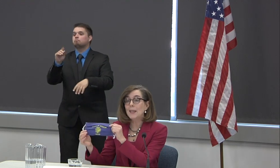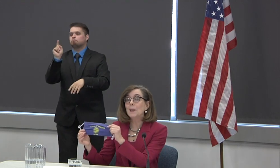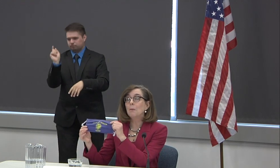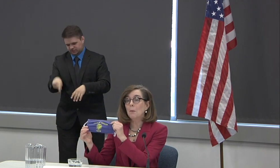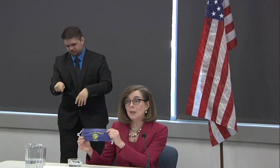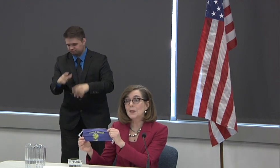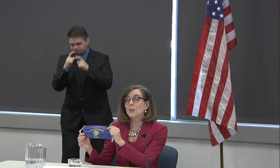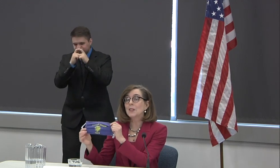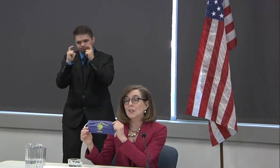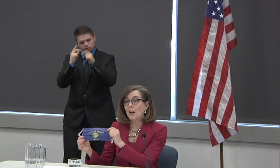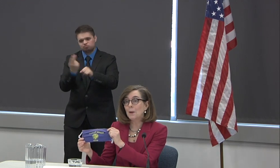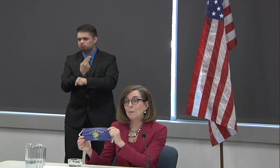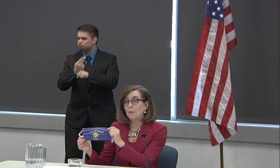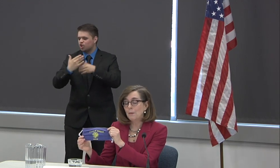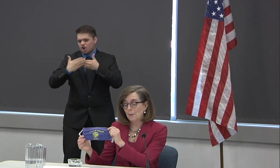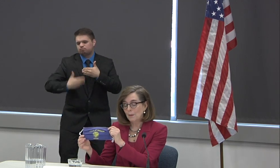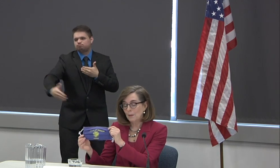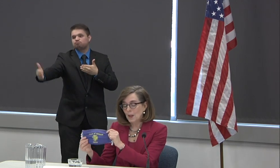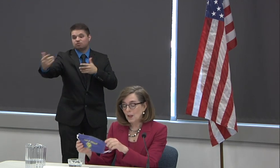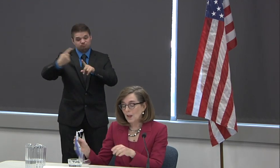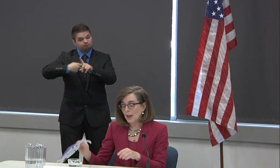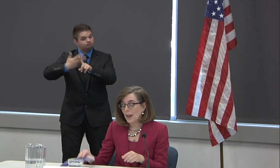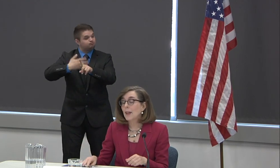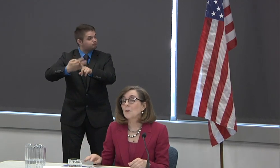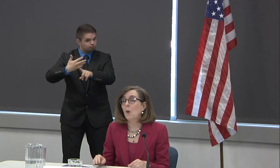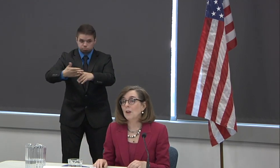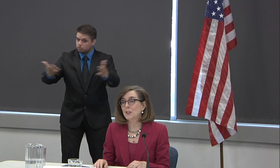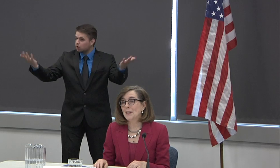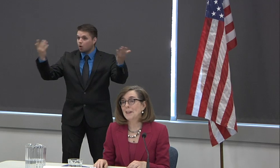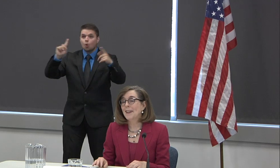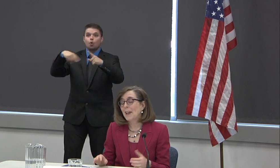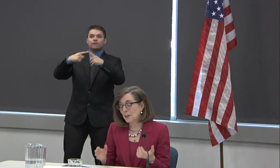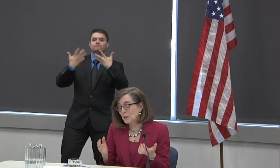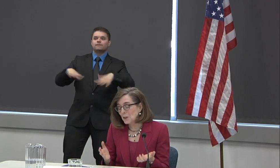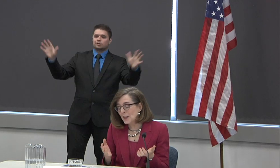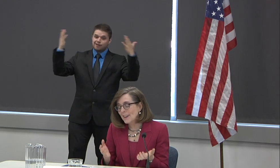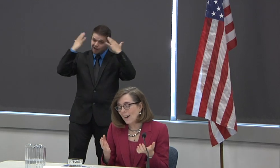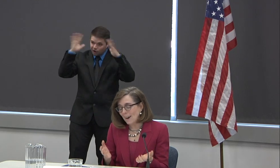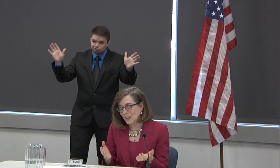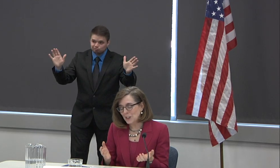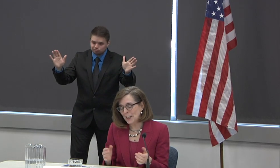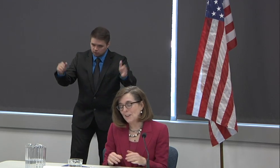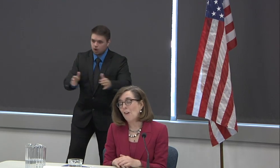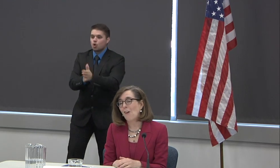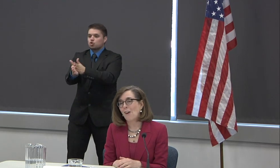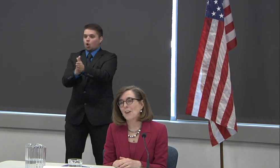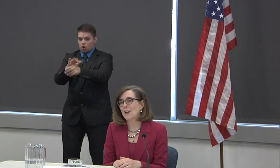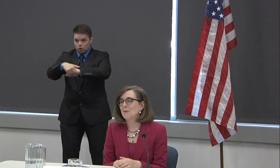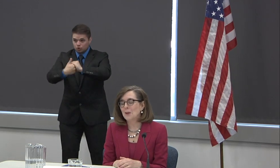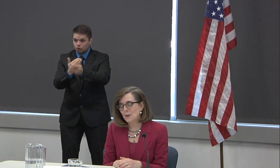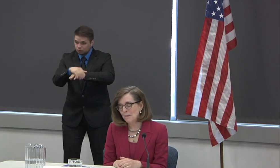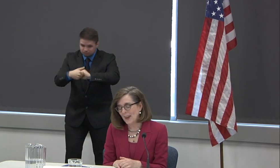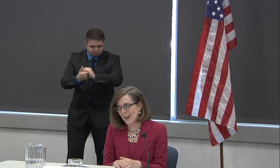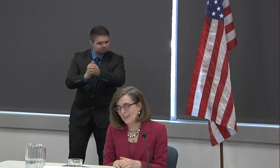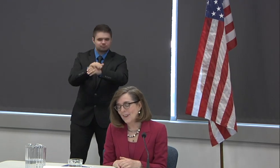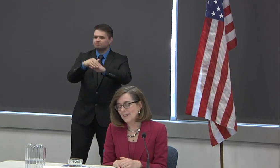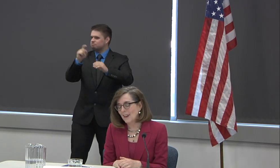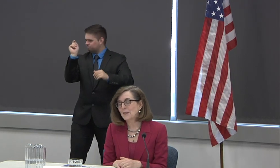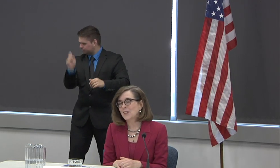many months to come. Hand washing and good hygiene are and will